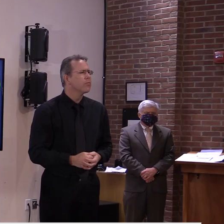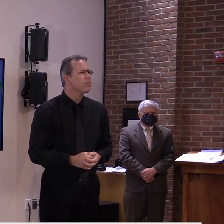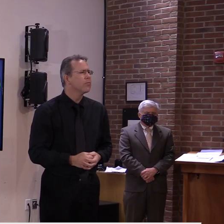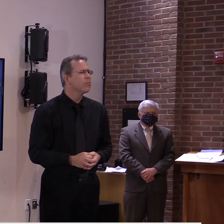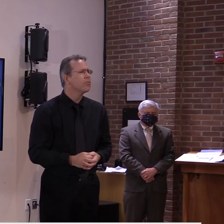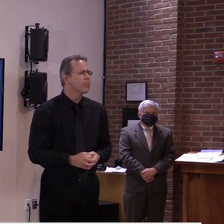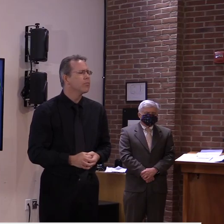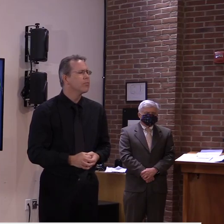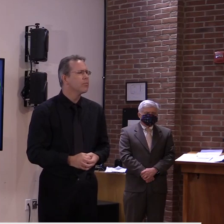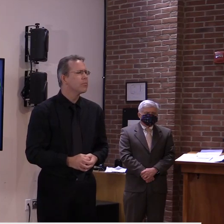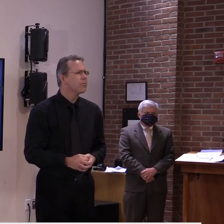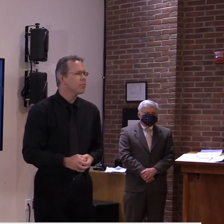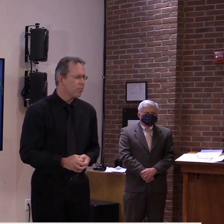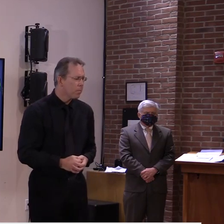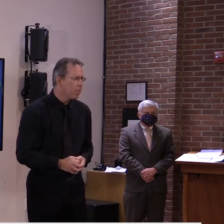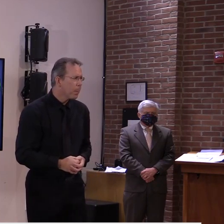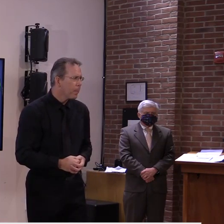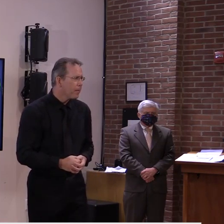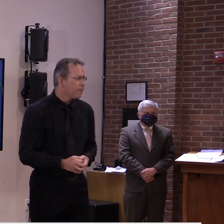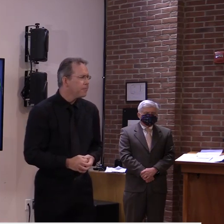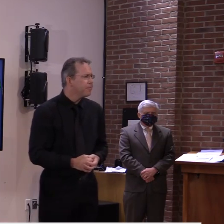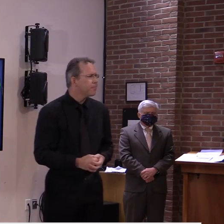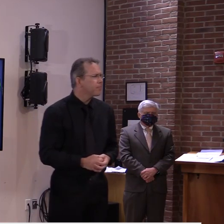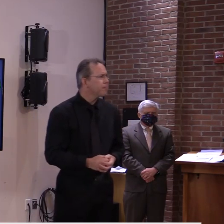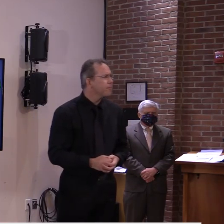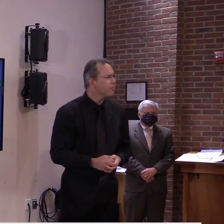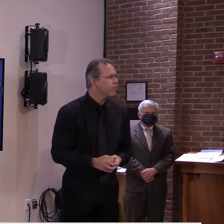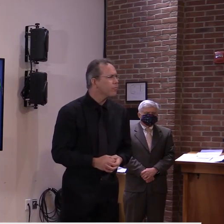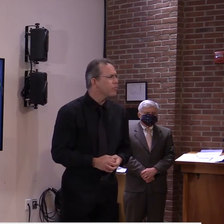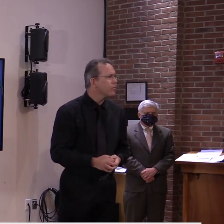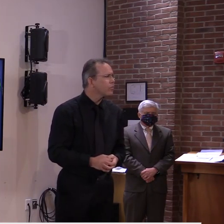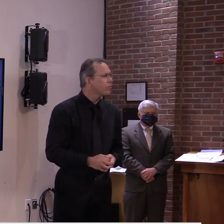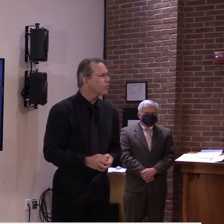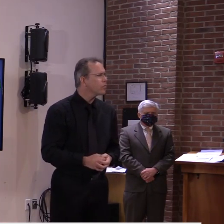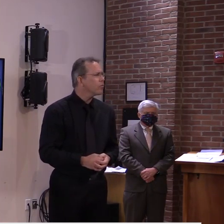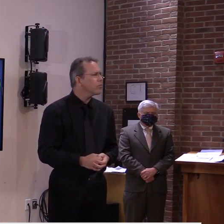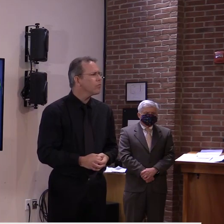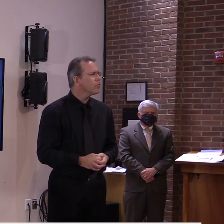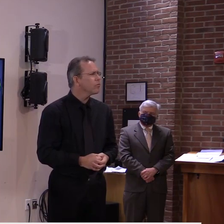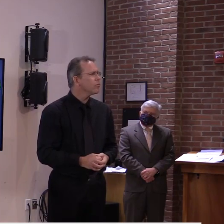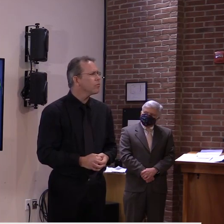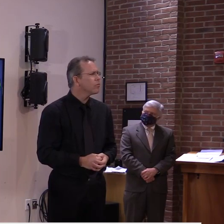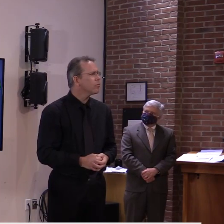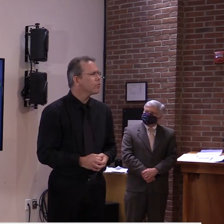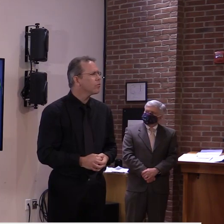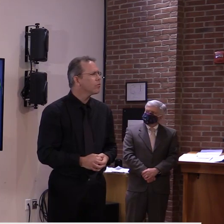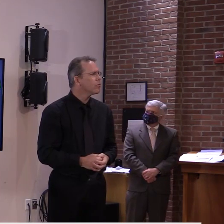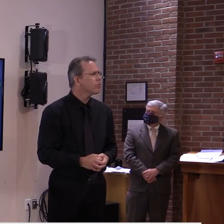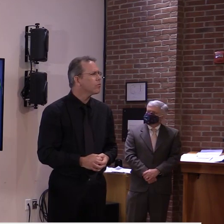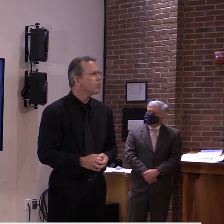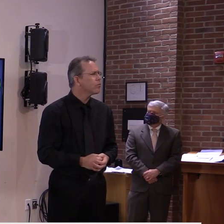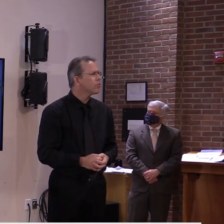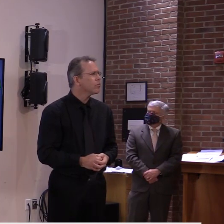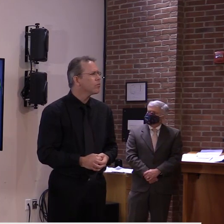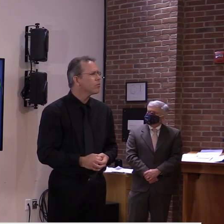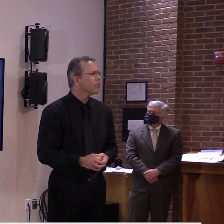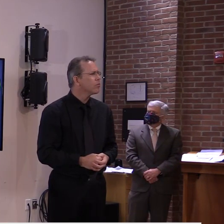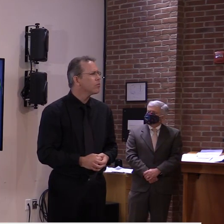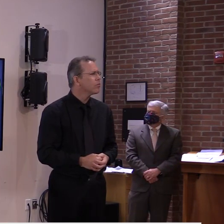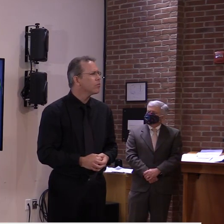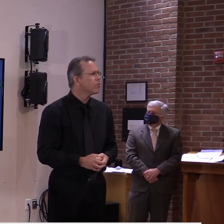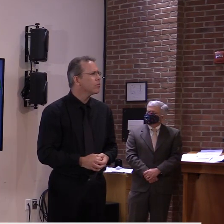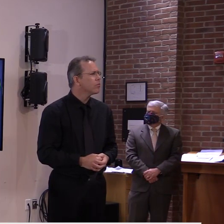Commissioner Levine, I've been in touch with the family member of a resident at Elderwood who tested positive for COVID-19. And